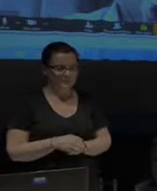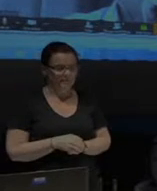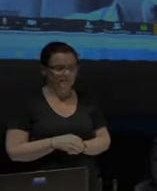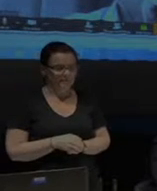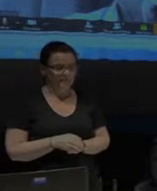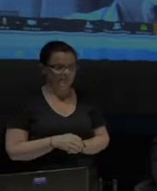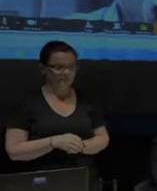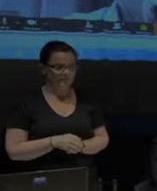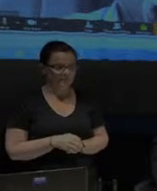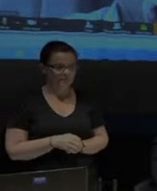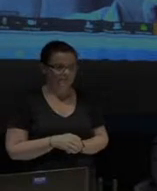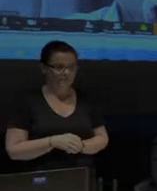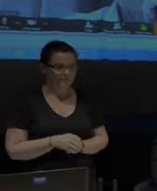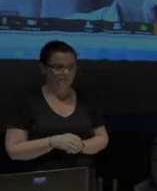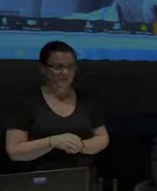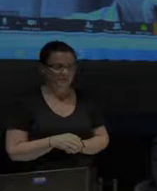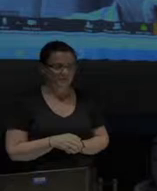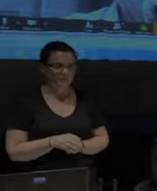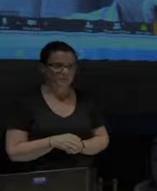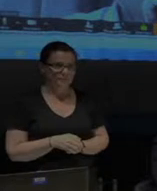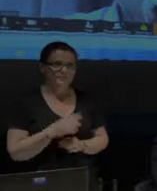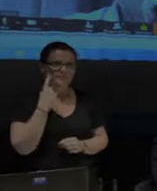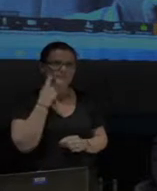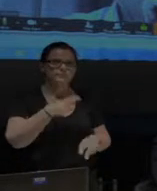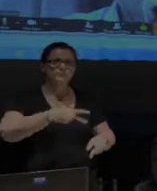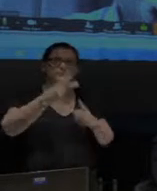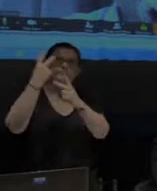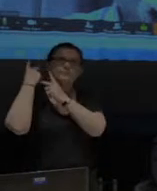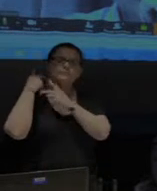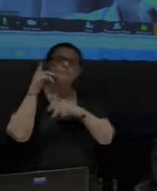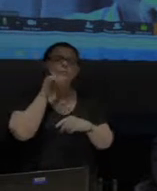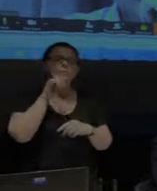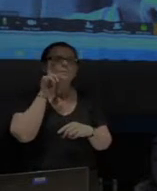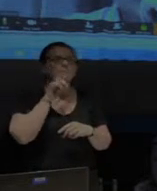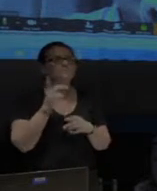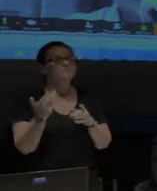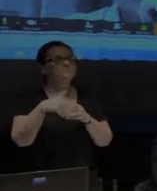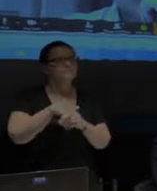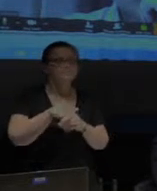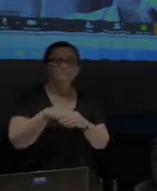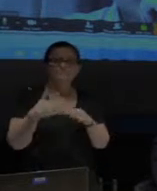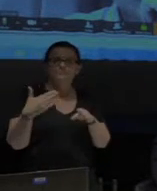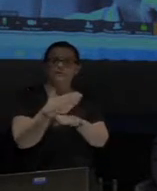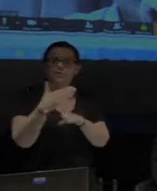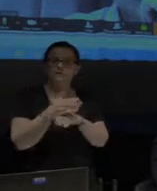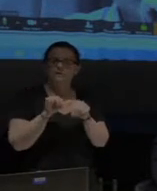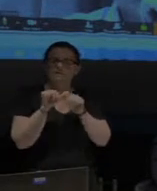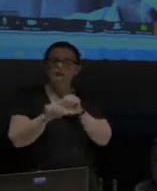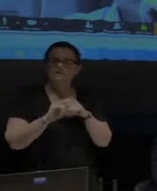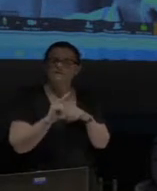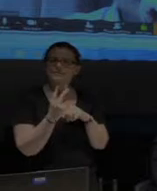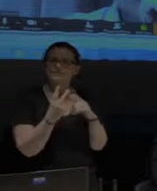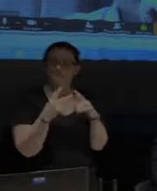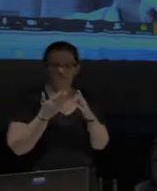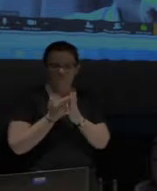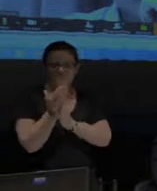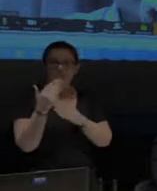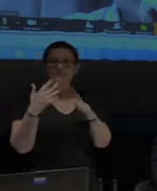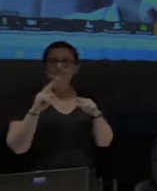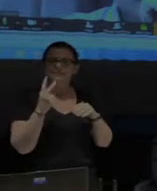you look back to women joining the workforce in massive amounts in the Second World War.